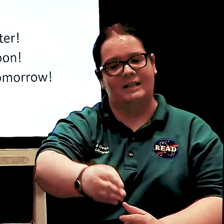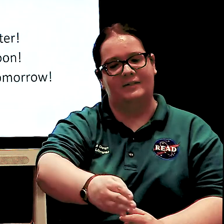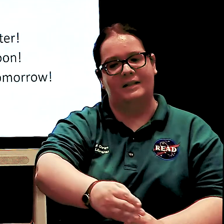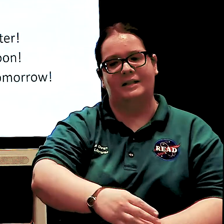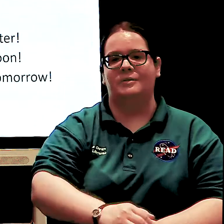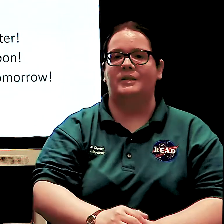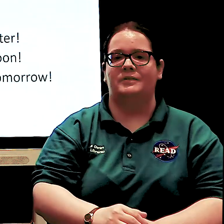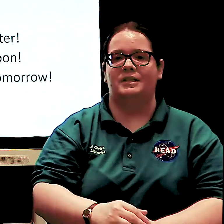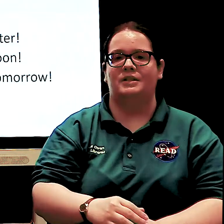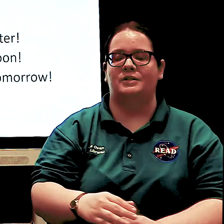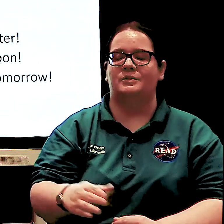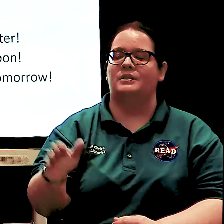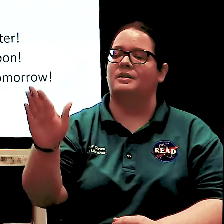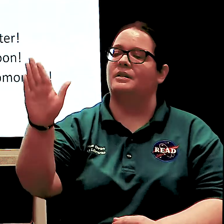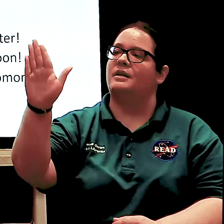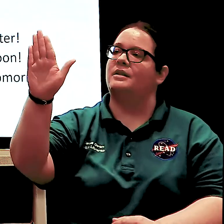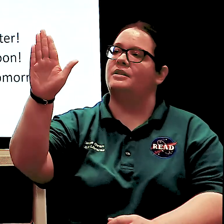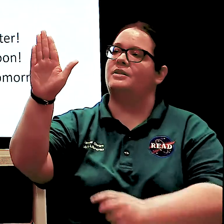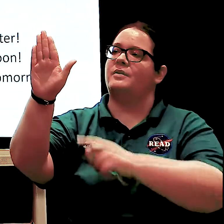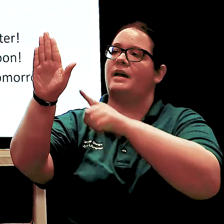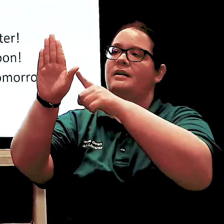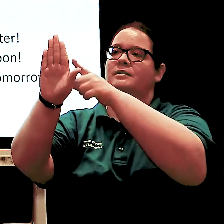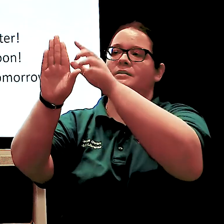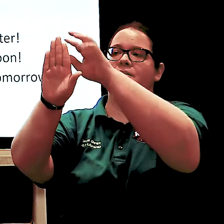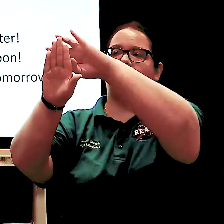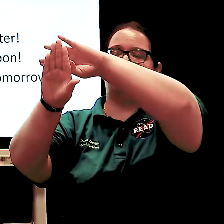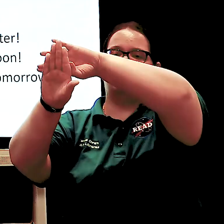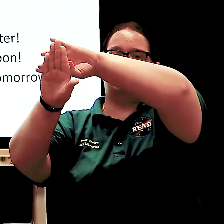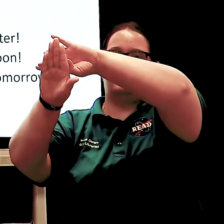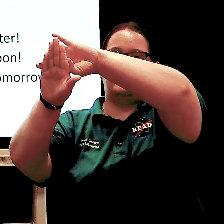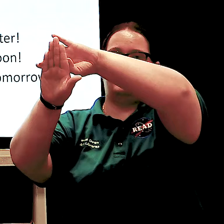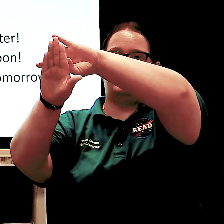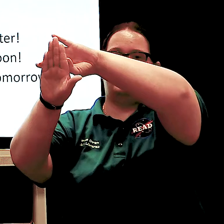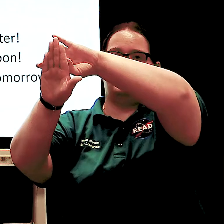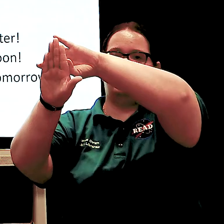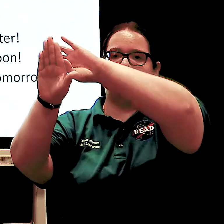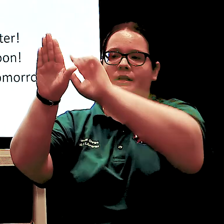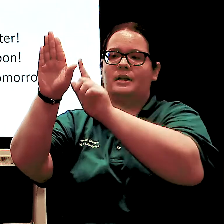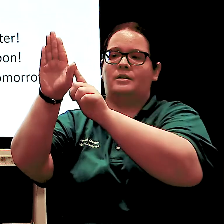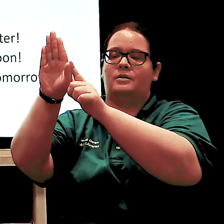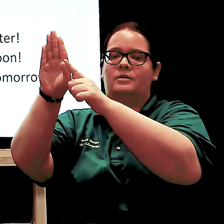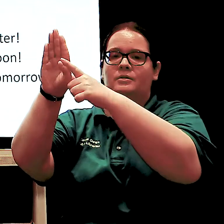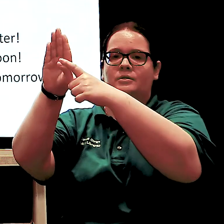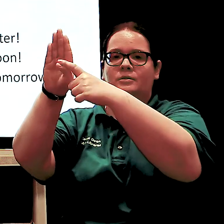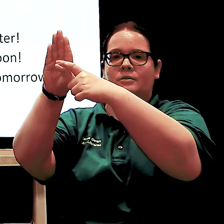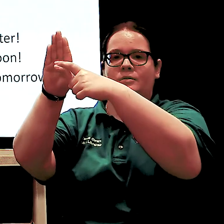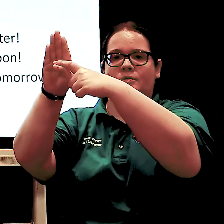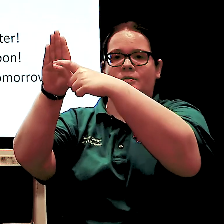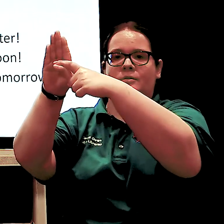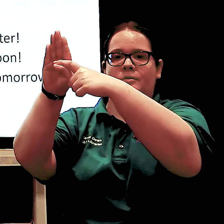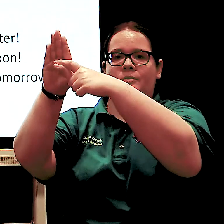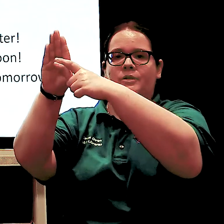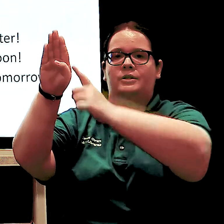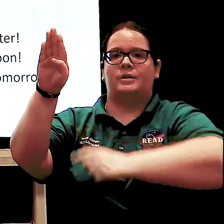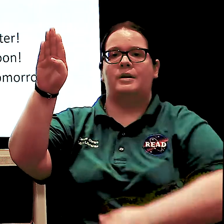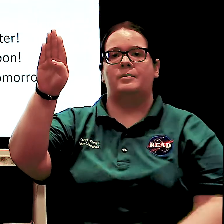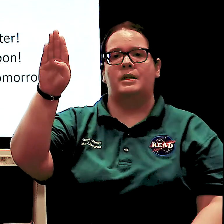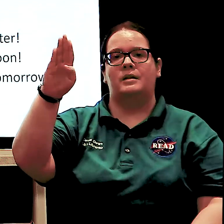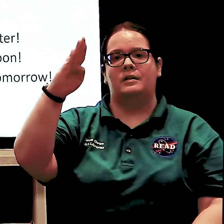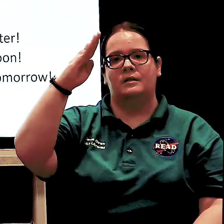giving a little bit of a salute. To do that, you scrunch your fingers together, point your thumb in, and